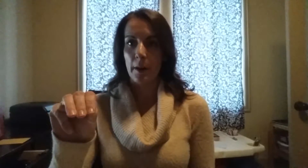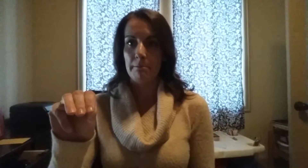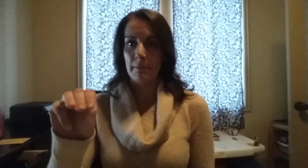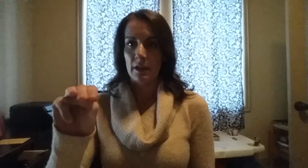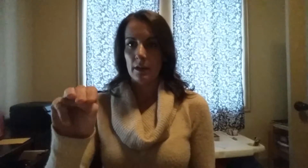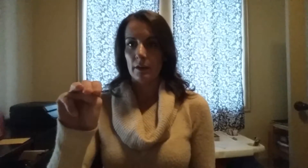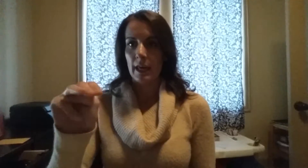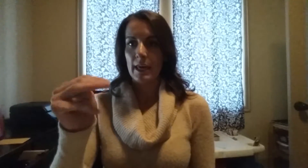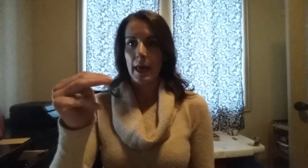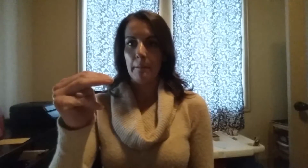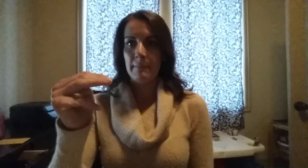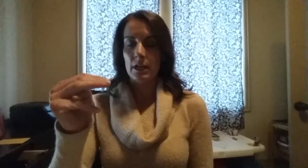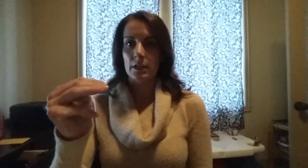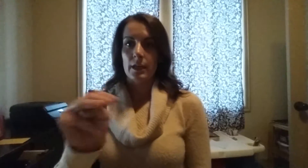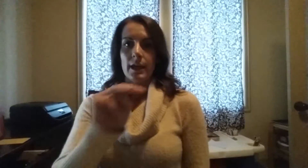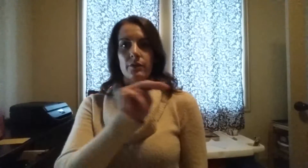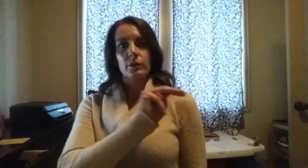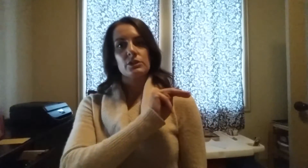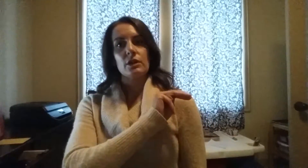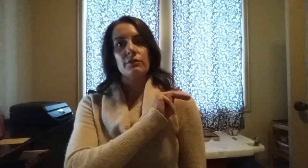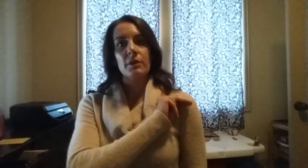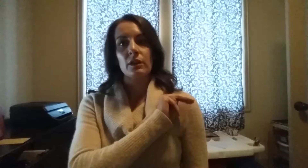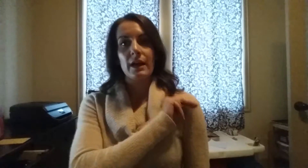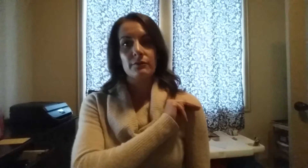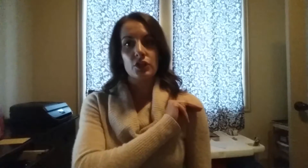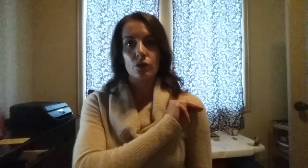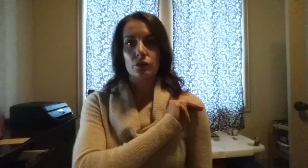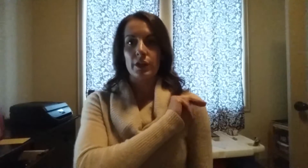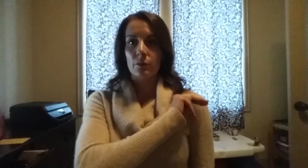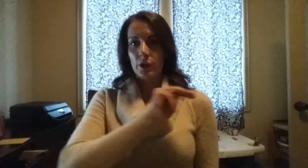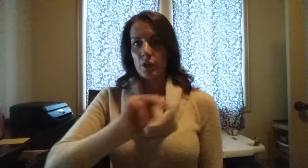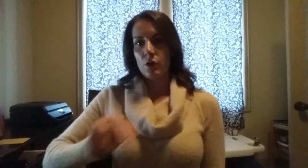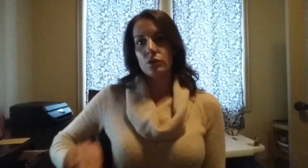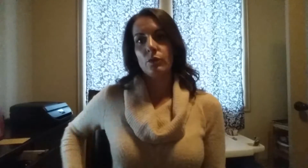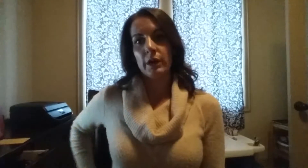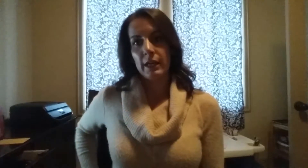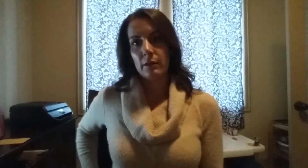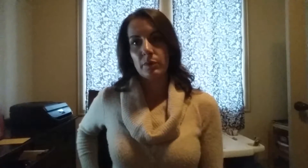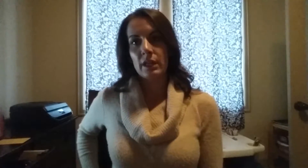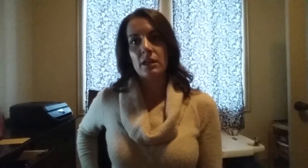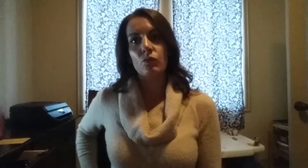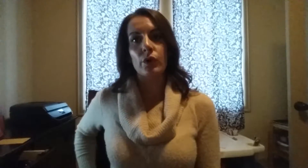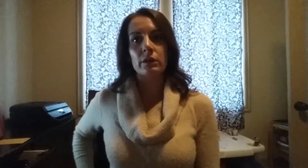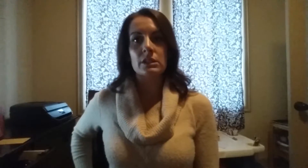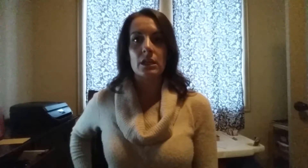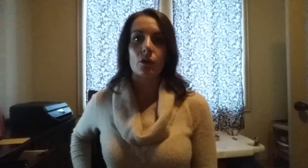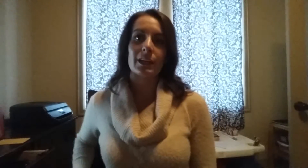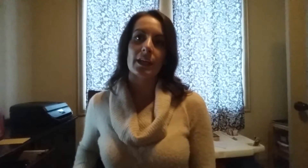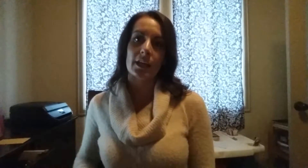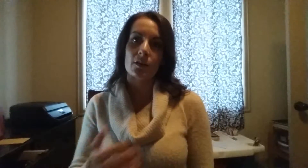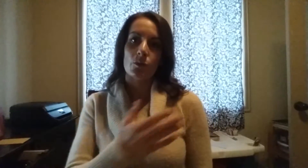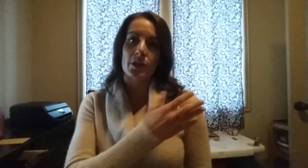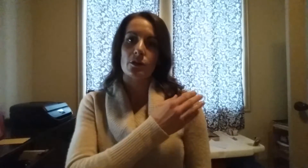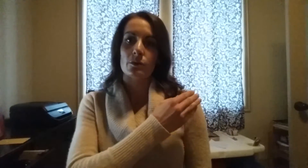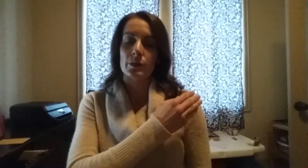thumb, okay, M. And then we're going to start from our left shoulder, and we're going to go to our hip. Any royalty or king,